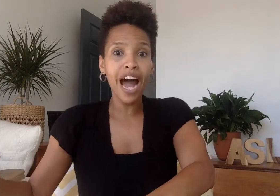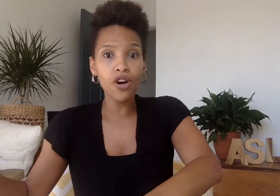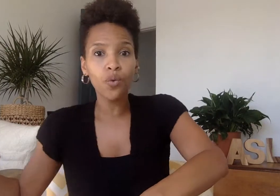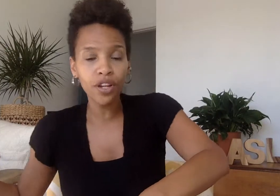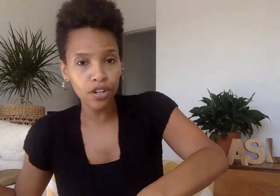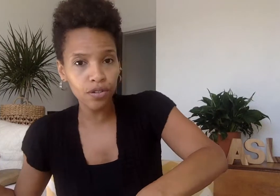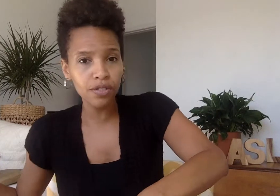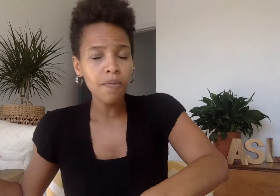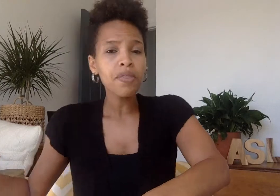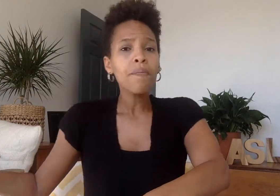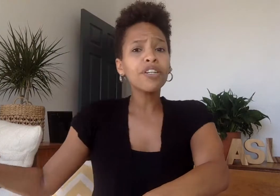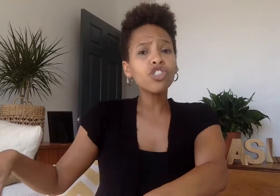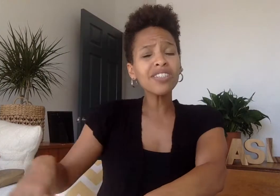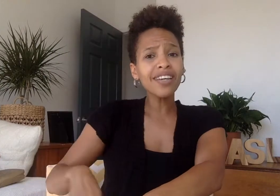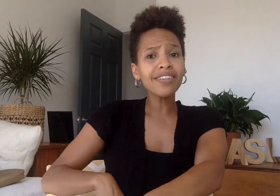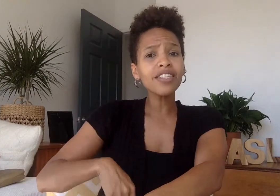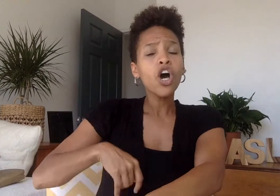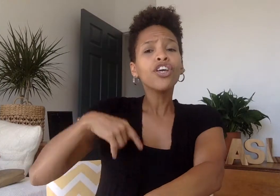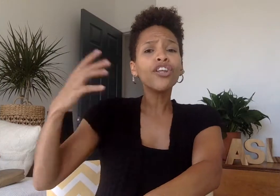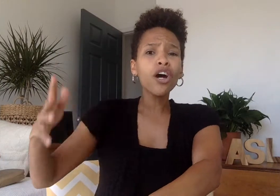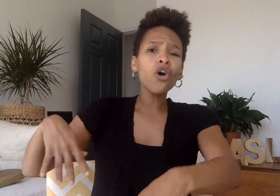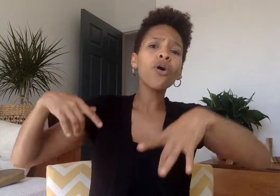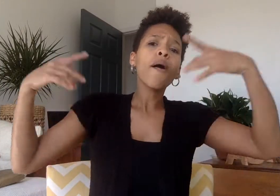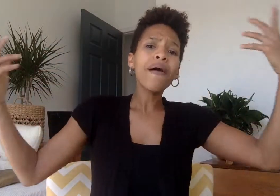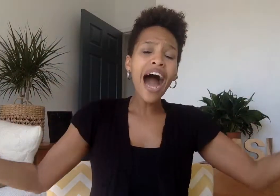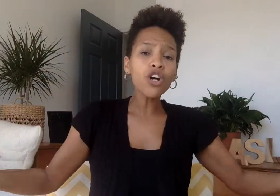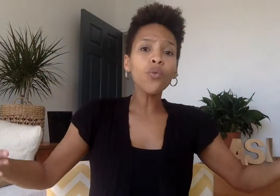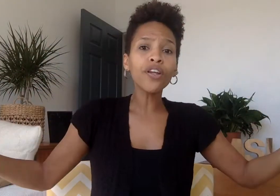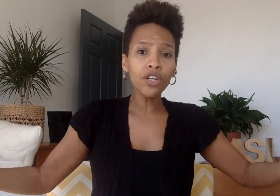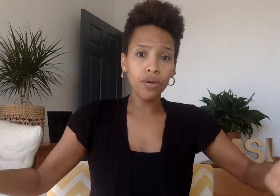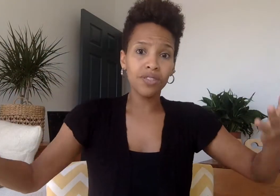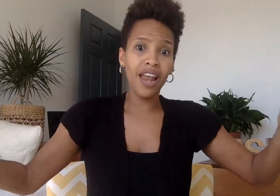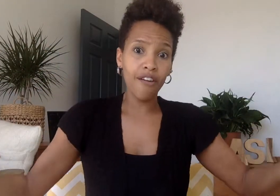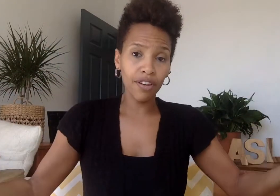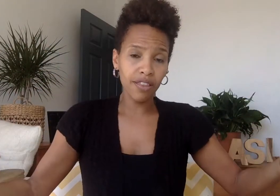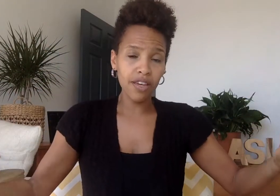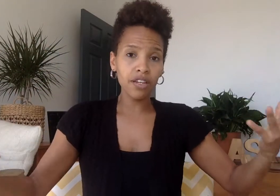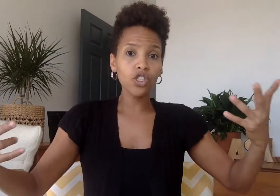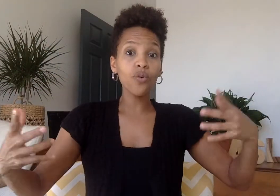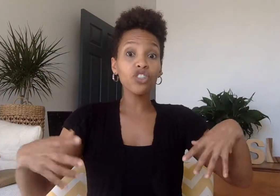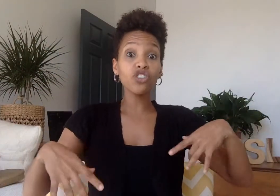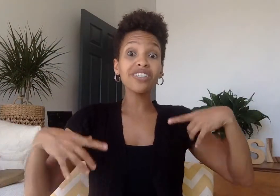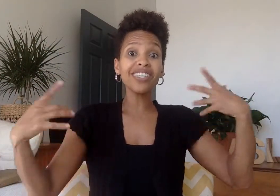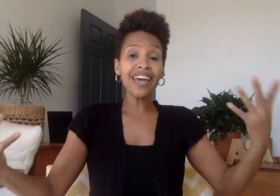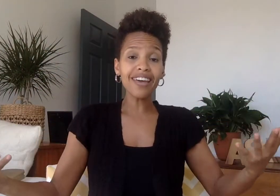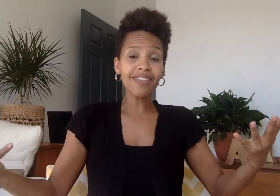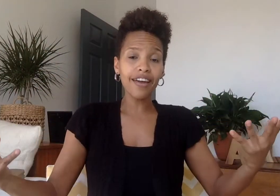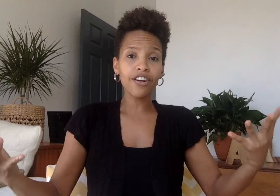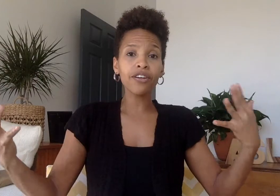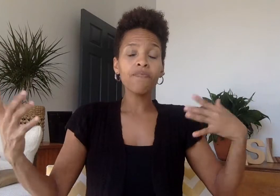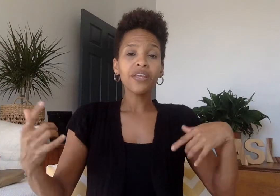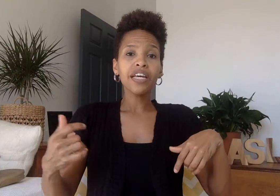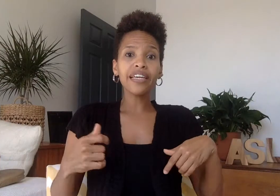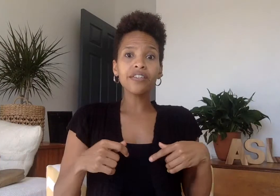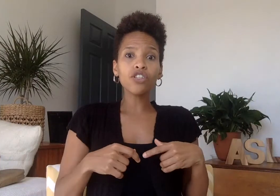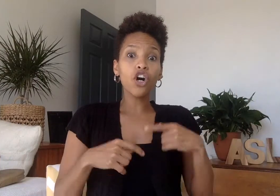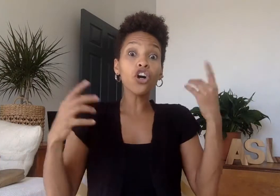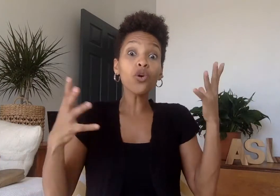power windows. But she says, power windows and everything. So what she's saying there is her